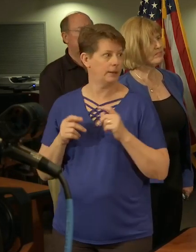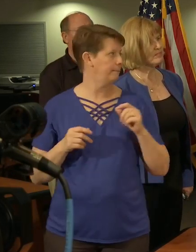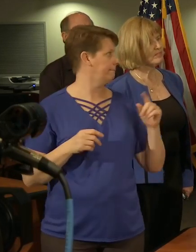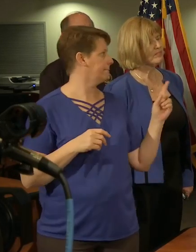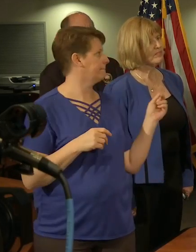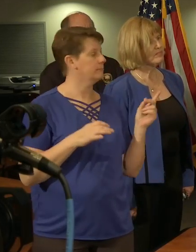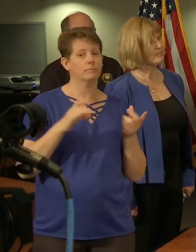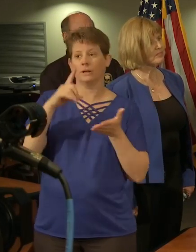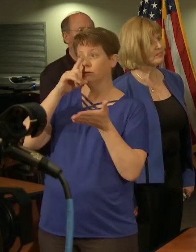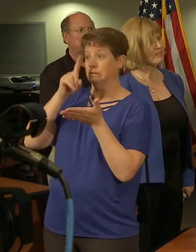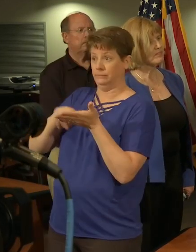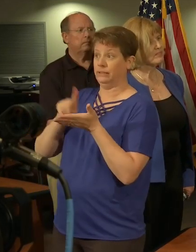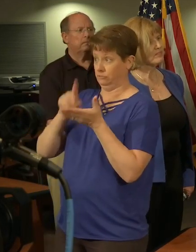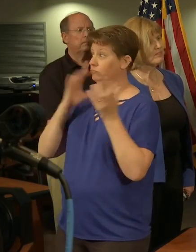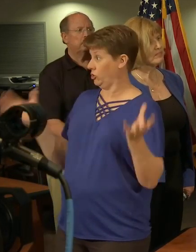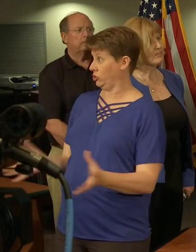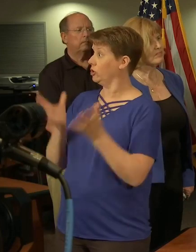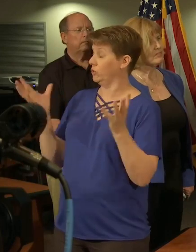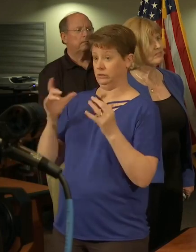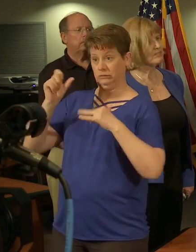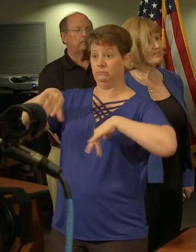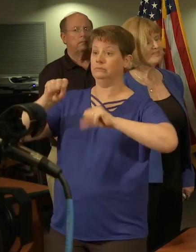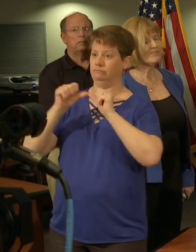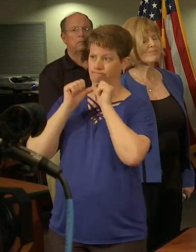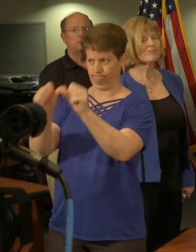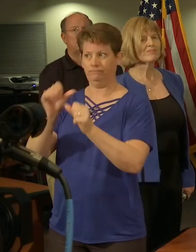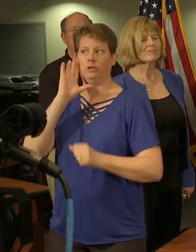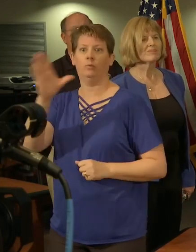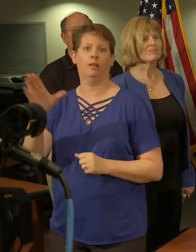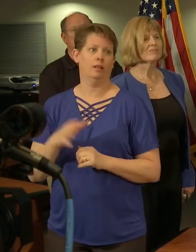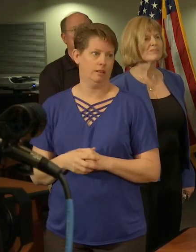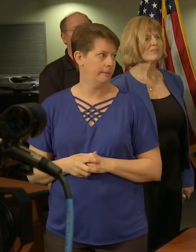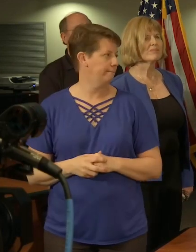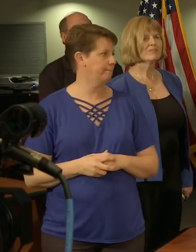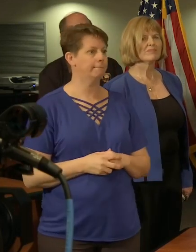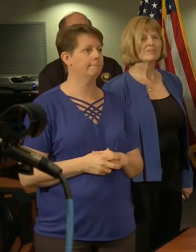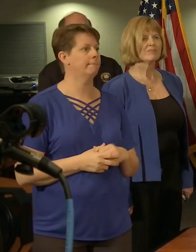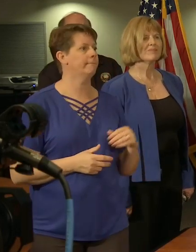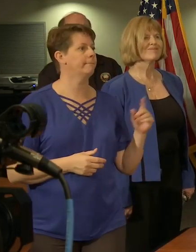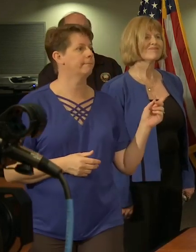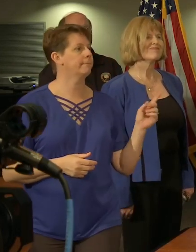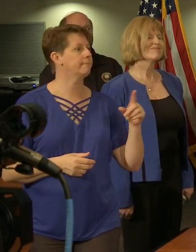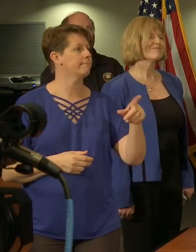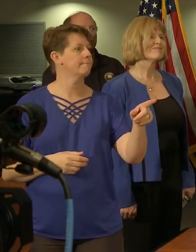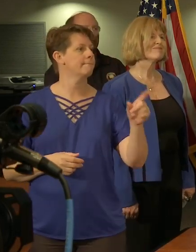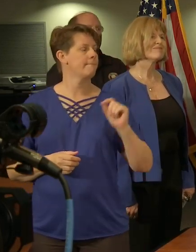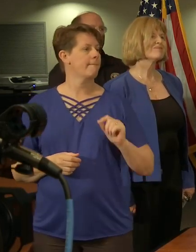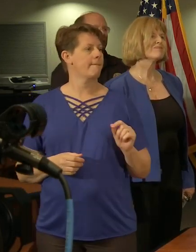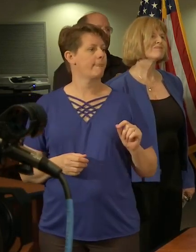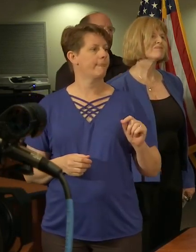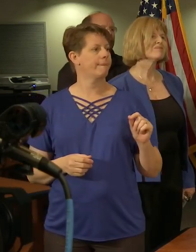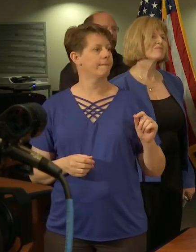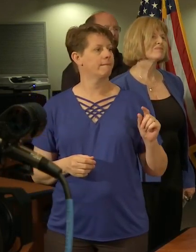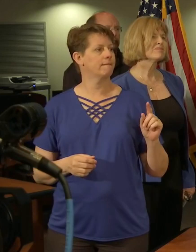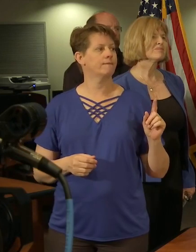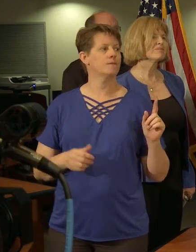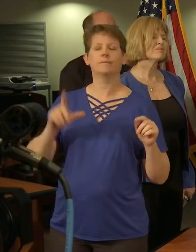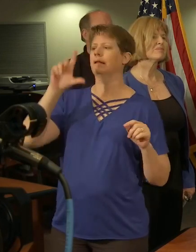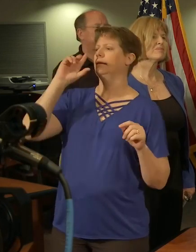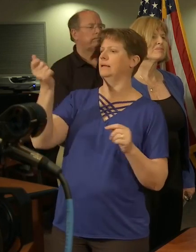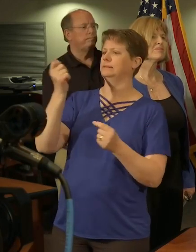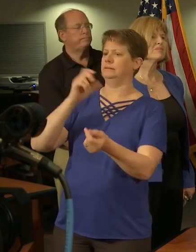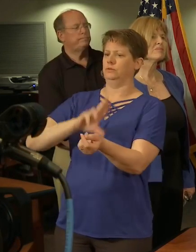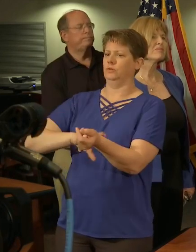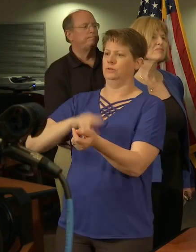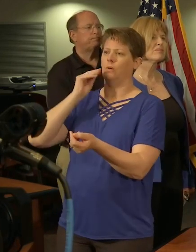Those inspections are encouraged to continue. Any more questions? Are patients at the Lexington nursing home,